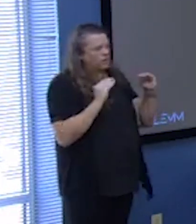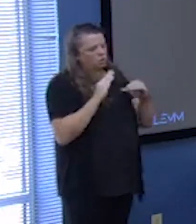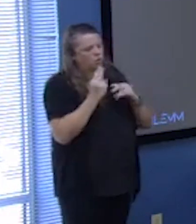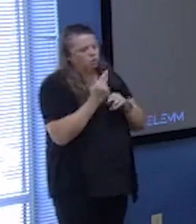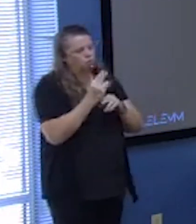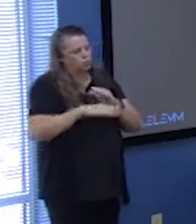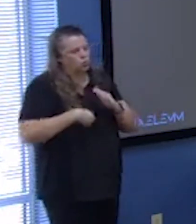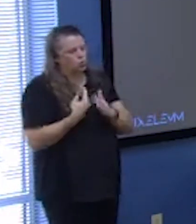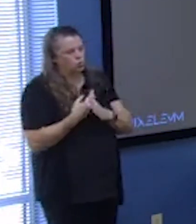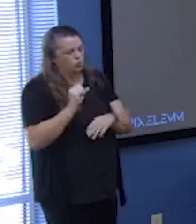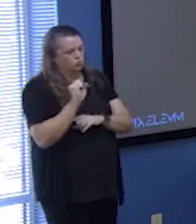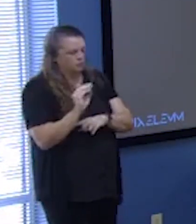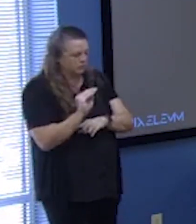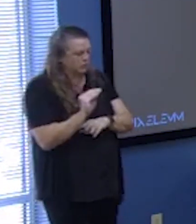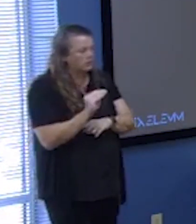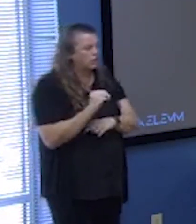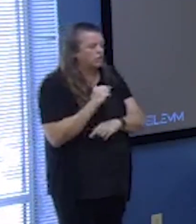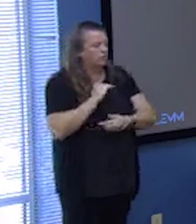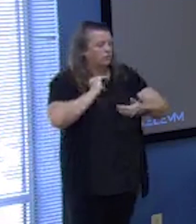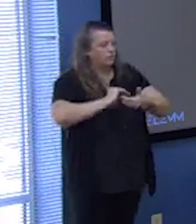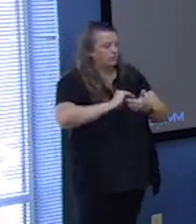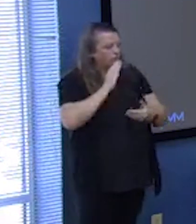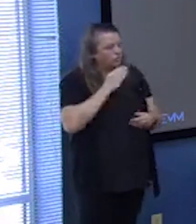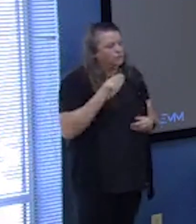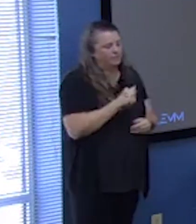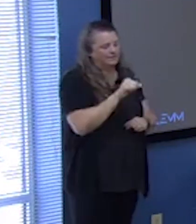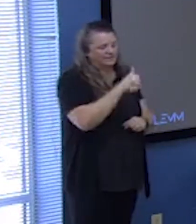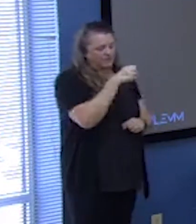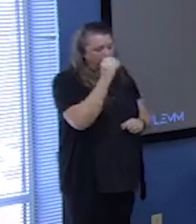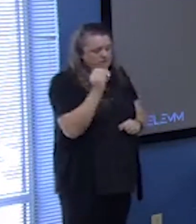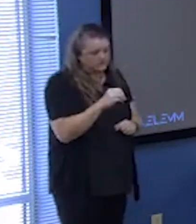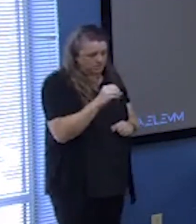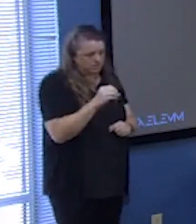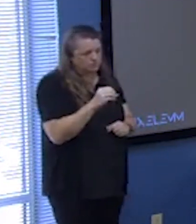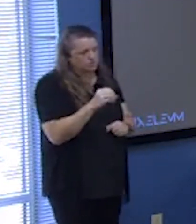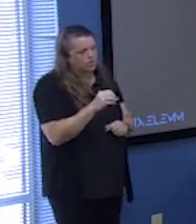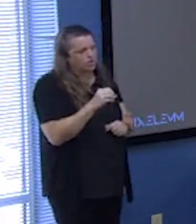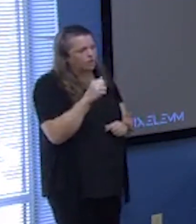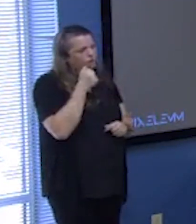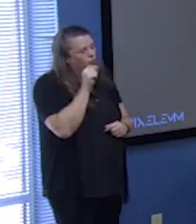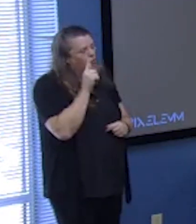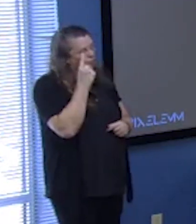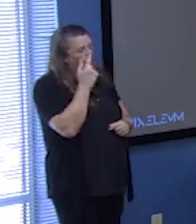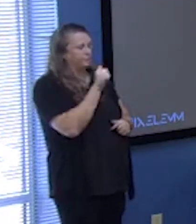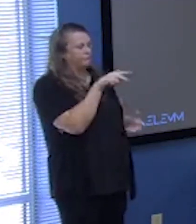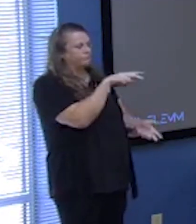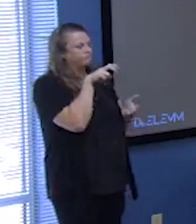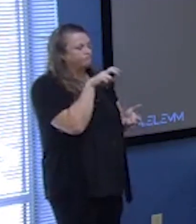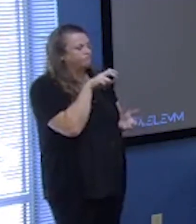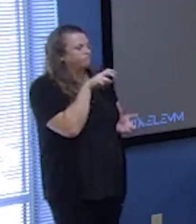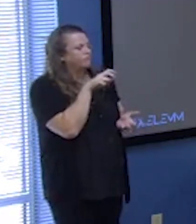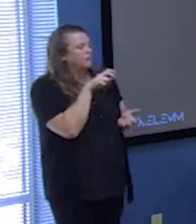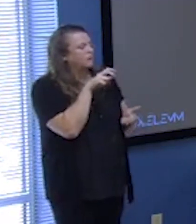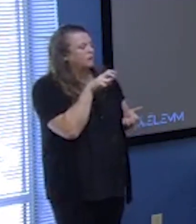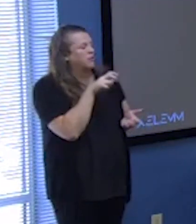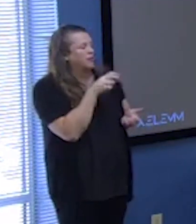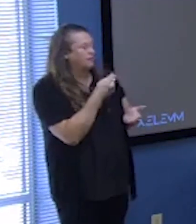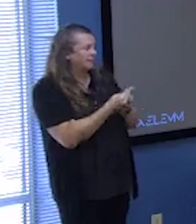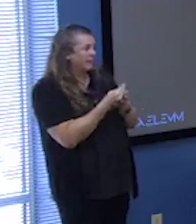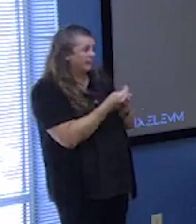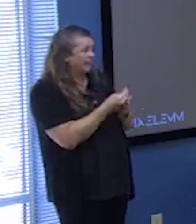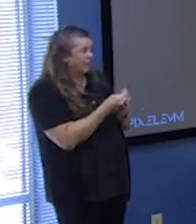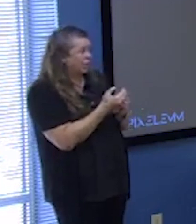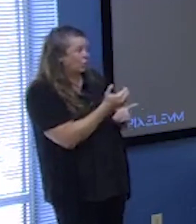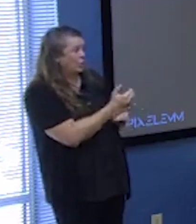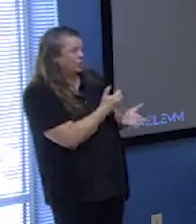platforms. Our affiliate is going to pay 10% in residual commissions in perpetuity. As long as that person signed up